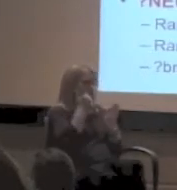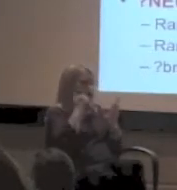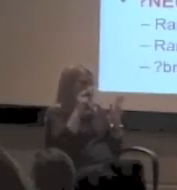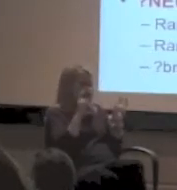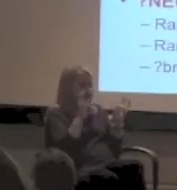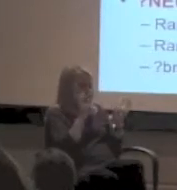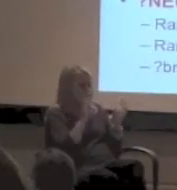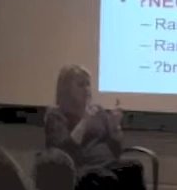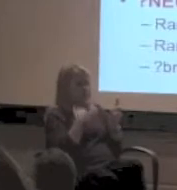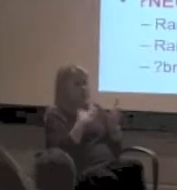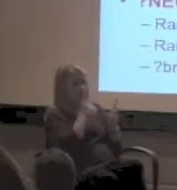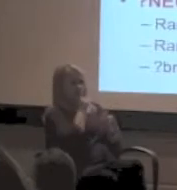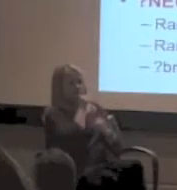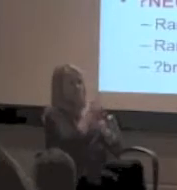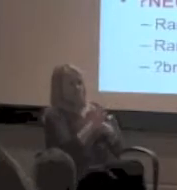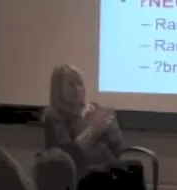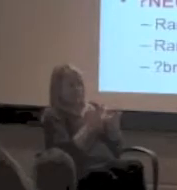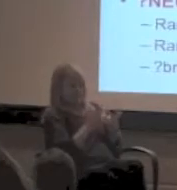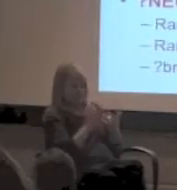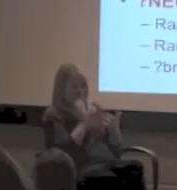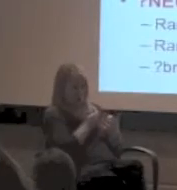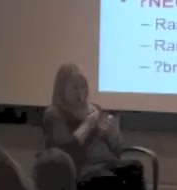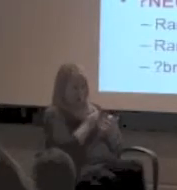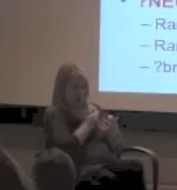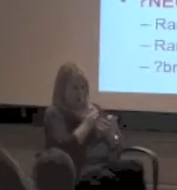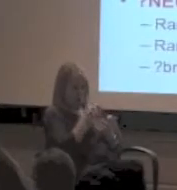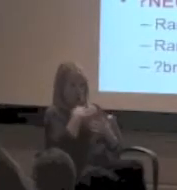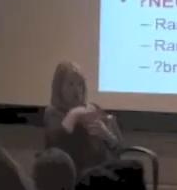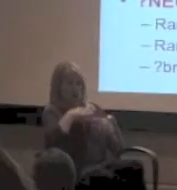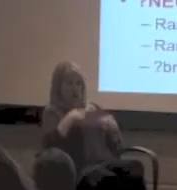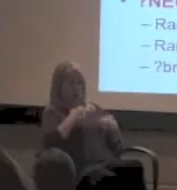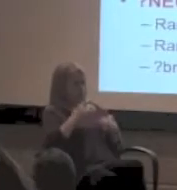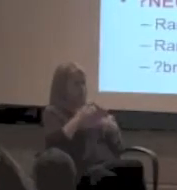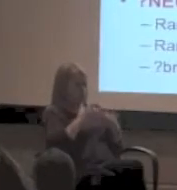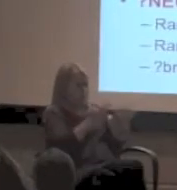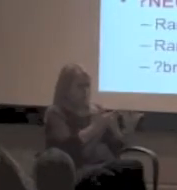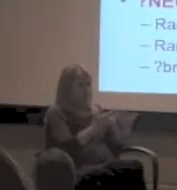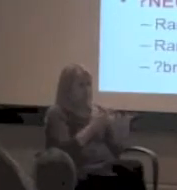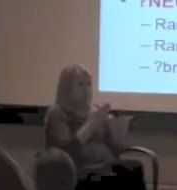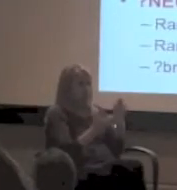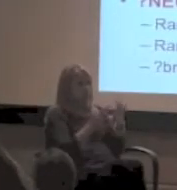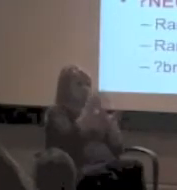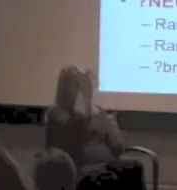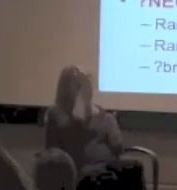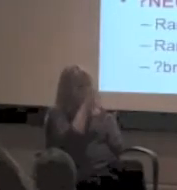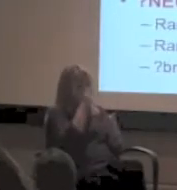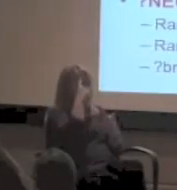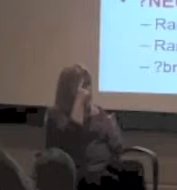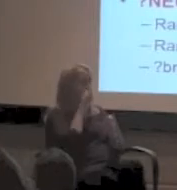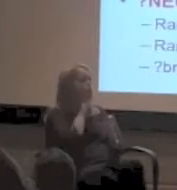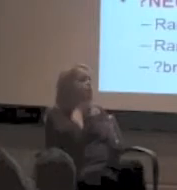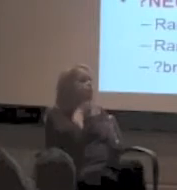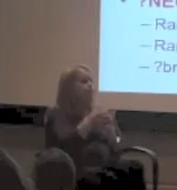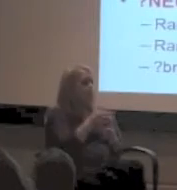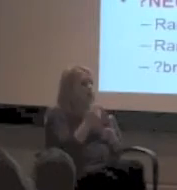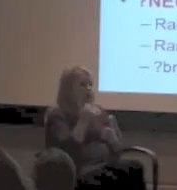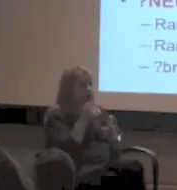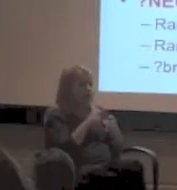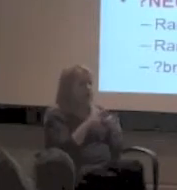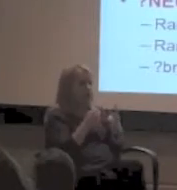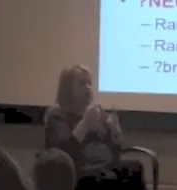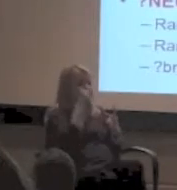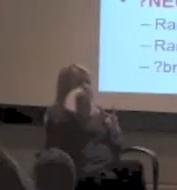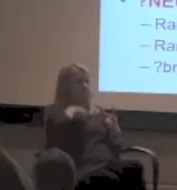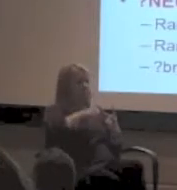to take credit or not. But I think sometimes parents believe the tracheostomy is going to come out, the feeding tube, everything's going to get better, and